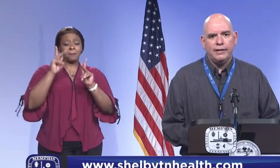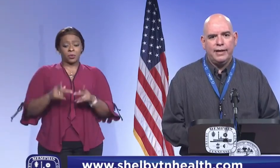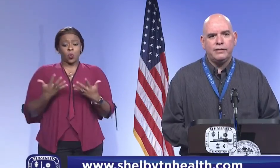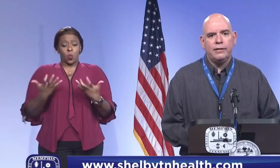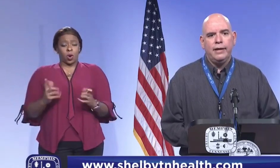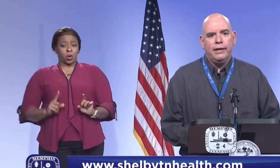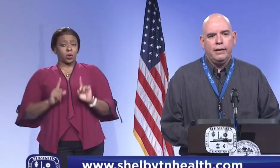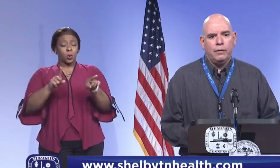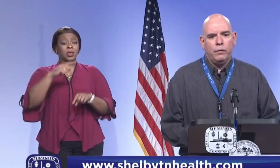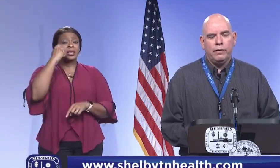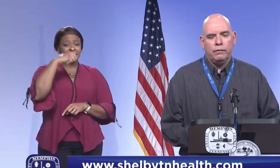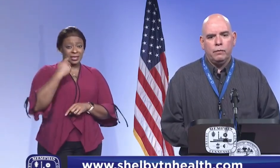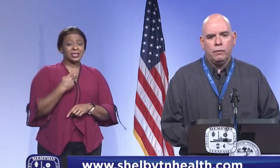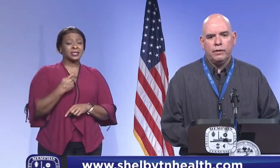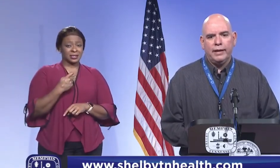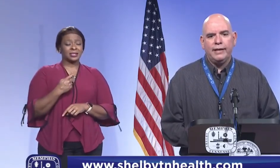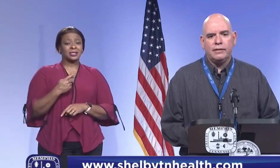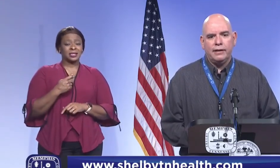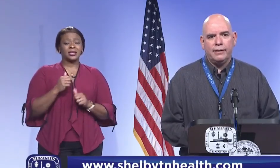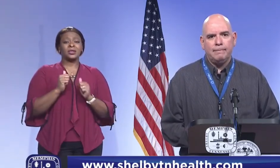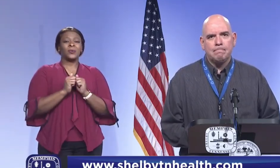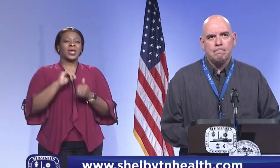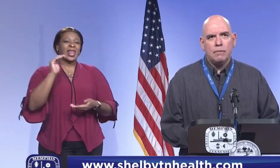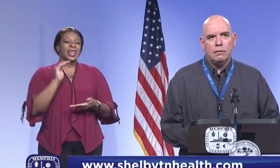a test with less